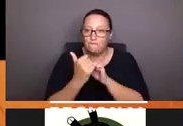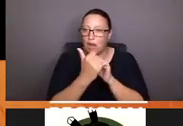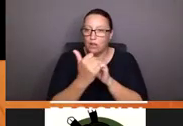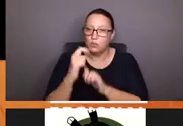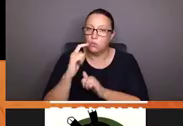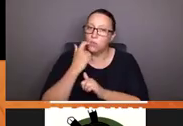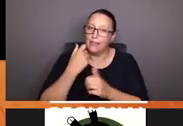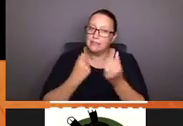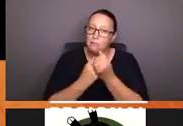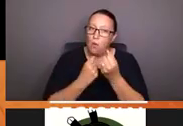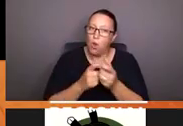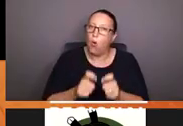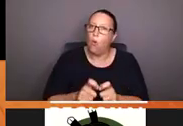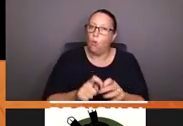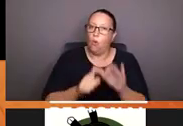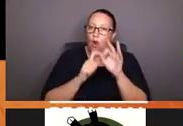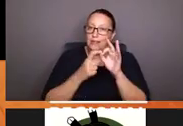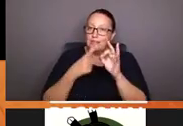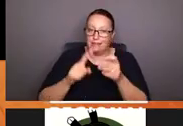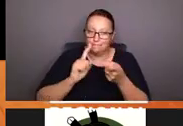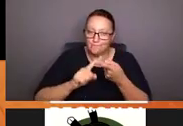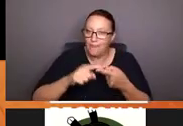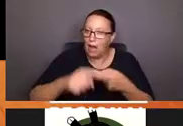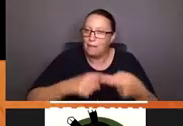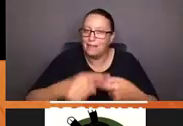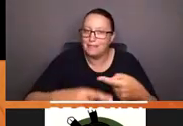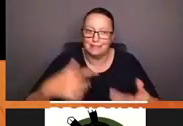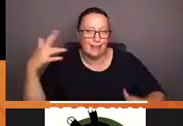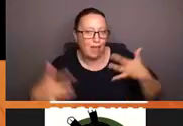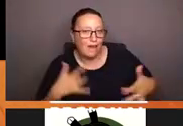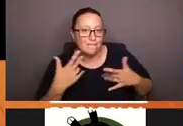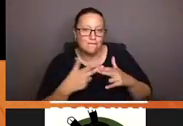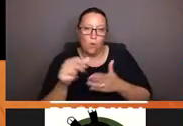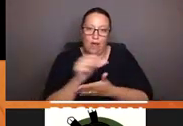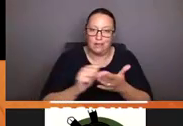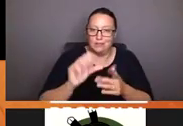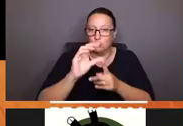and viability of artistic and cultural activity in regional and remote Australia.